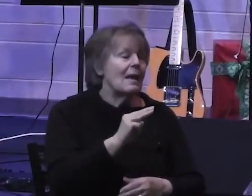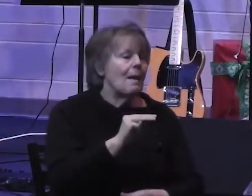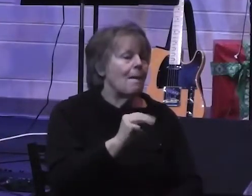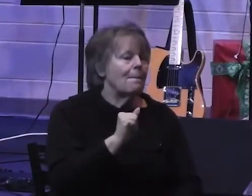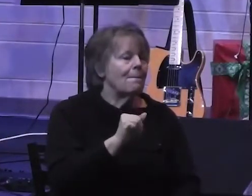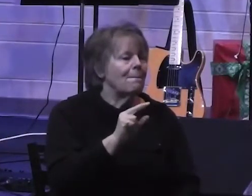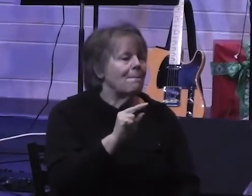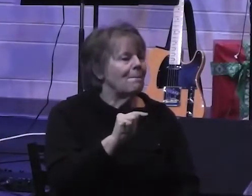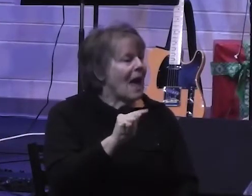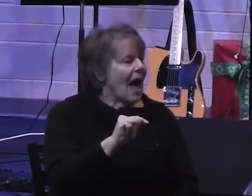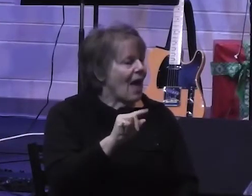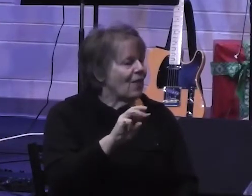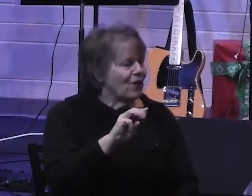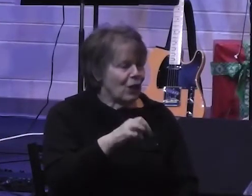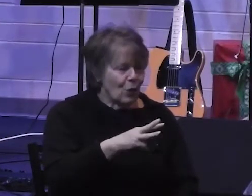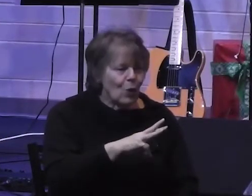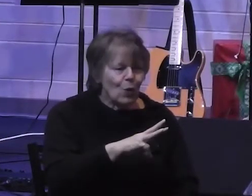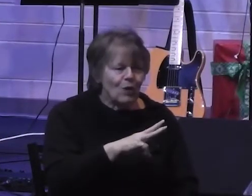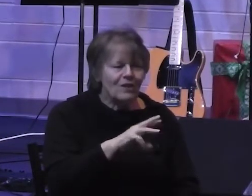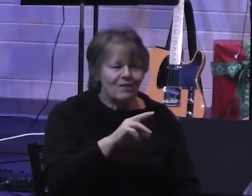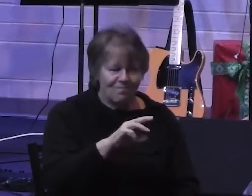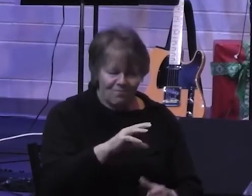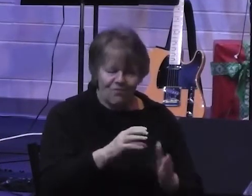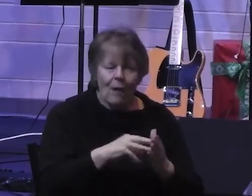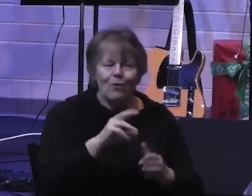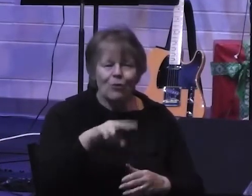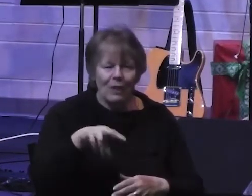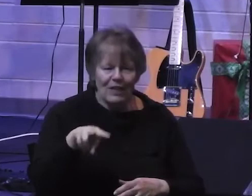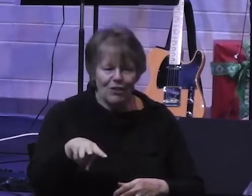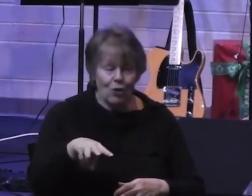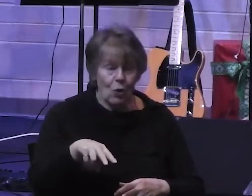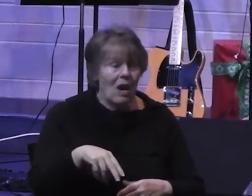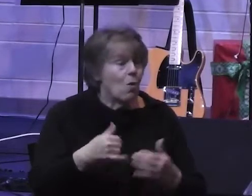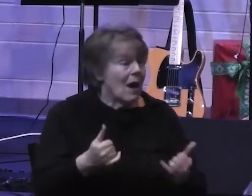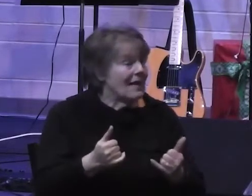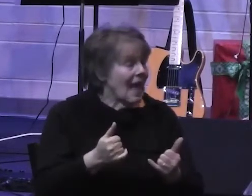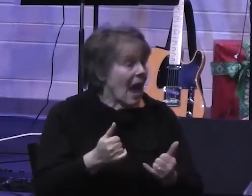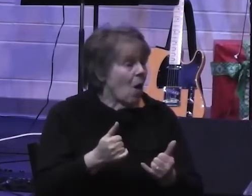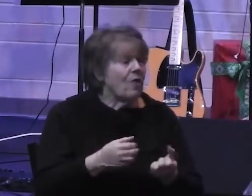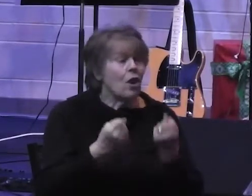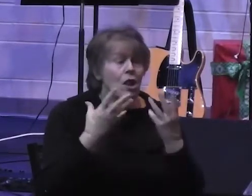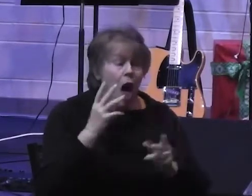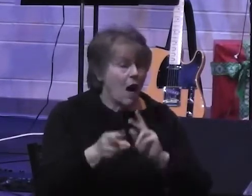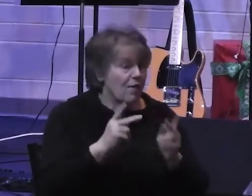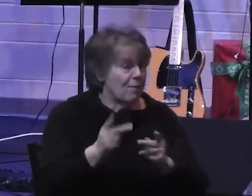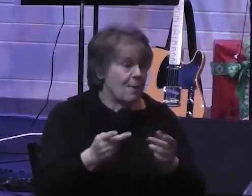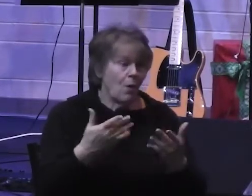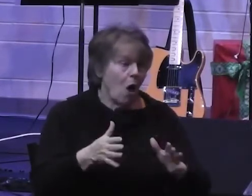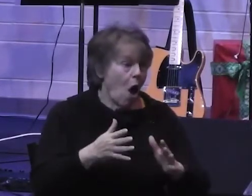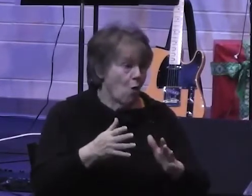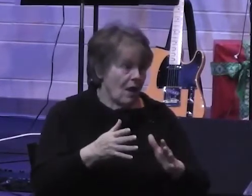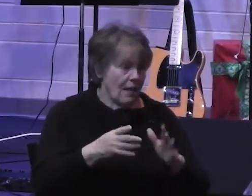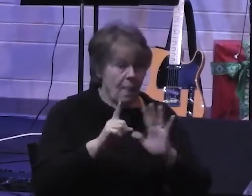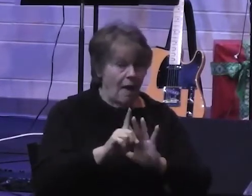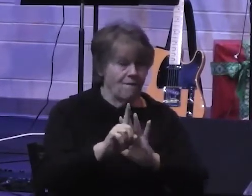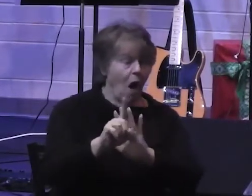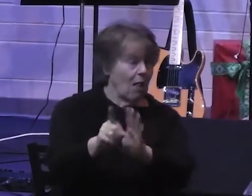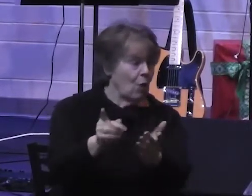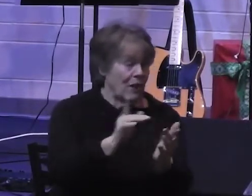there yet. But Jesus, at this point in His life and ministry, He's developed quite a big crowd, quite a big following, right? People are